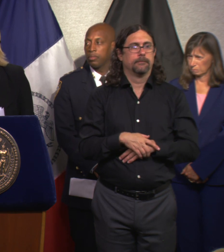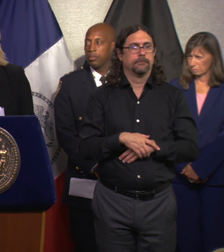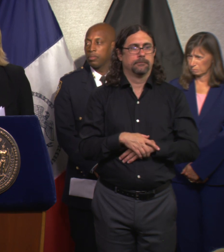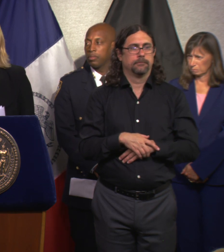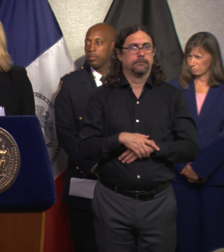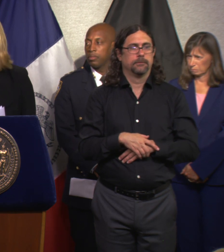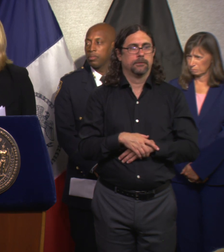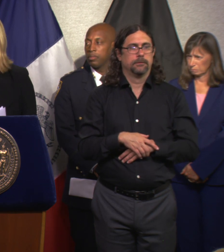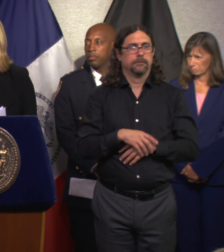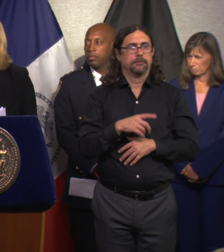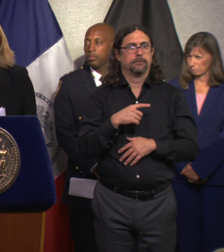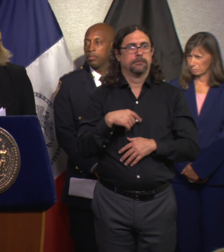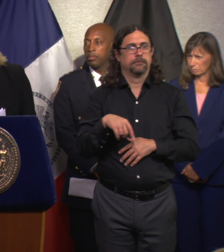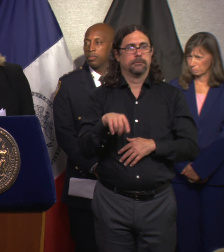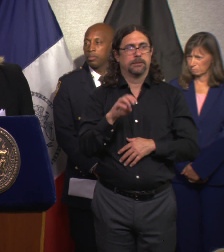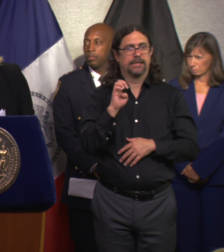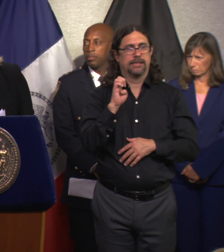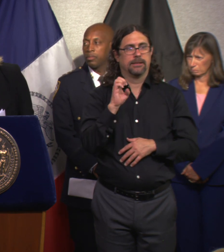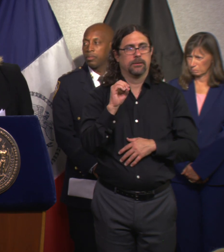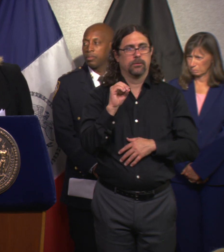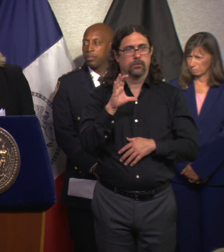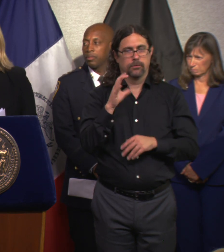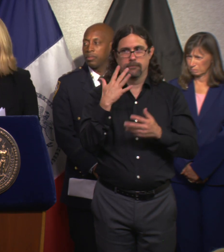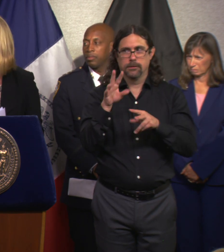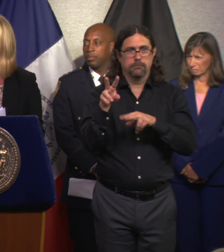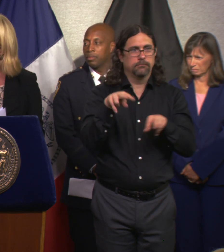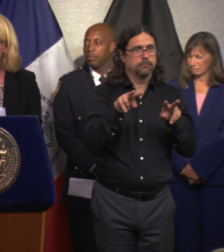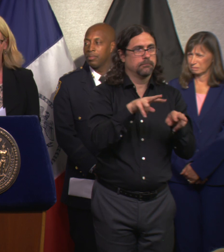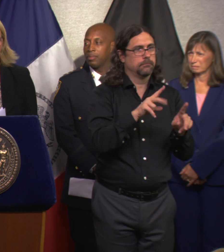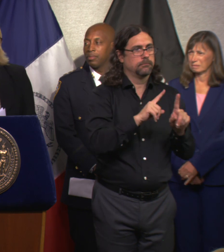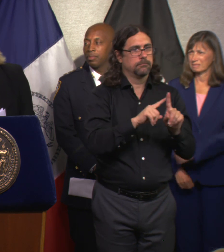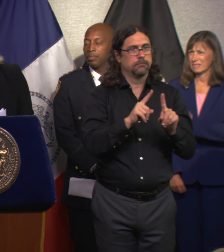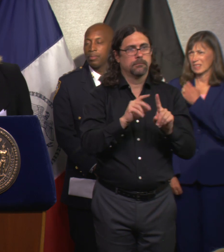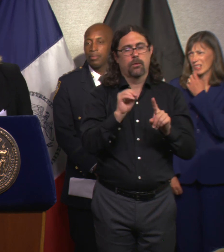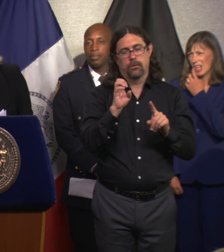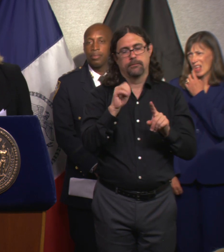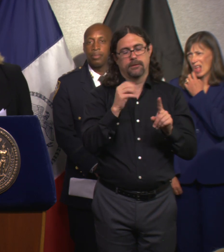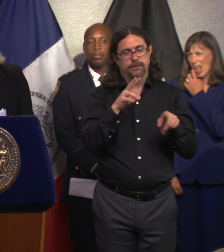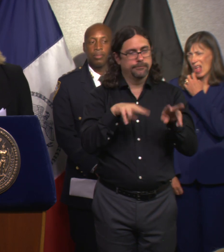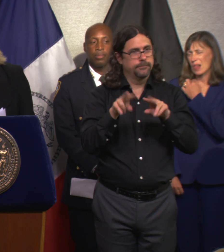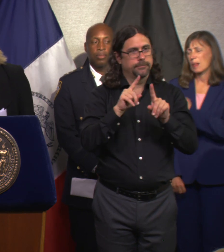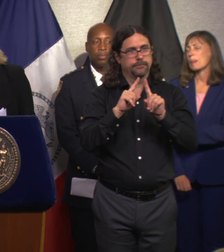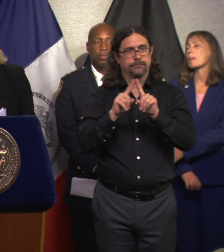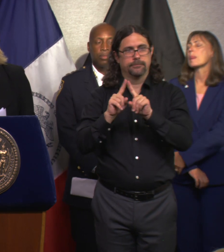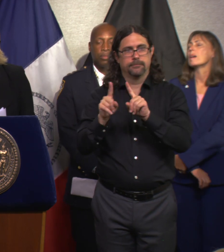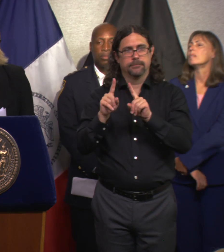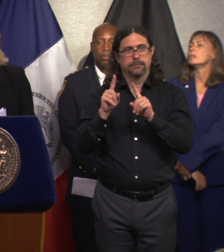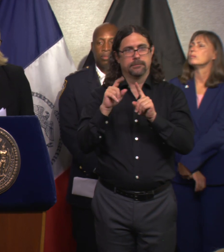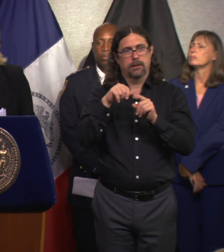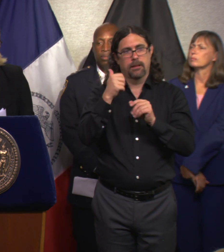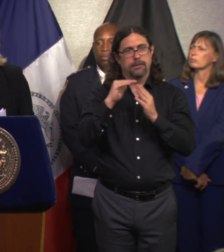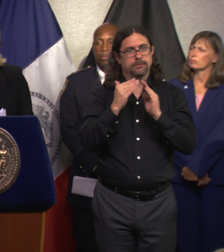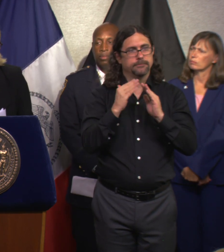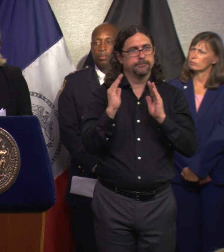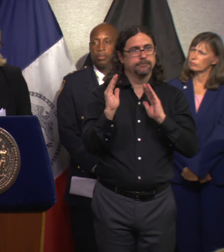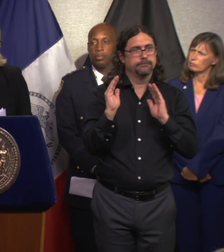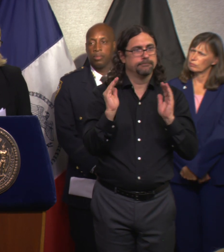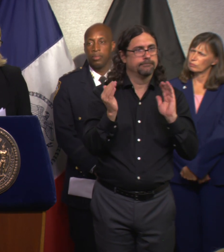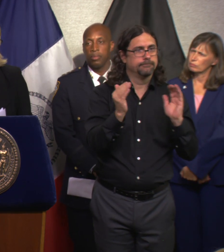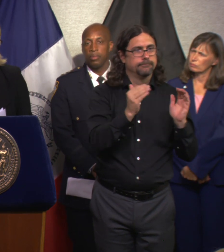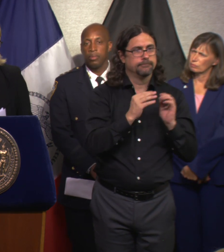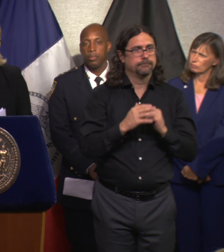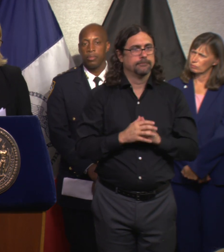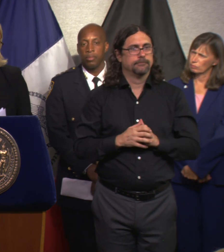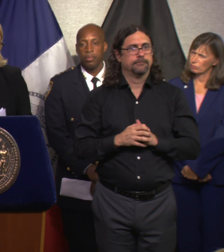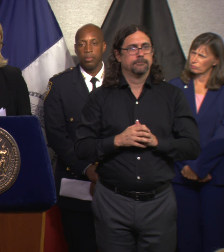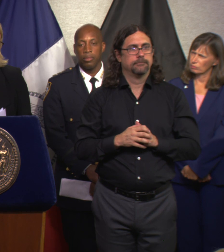city agencies in it. Our Emergency Operations Center, thank you. Our Emergency Operations Center is going to be activated with multiple city agencies so